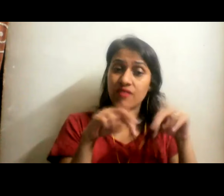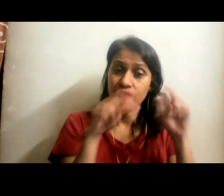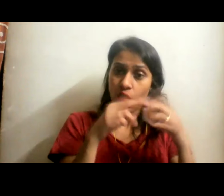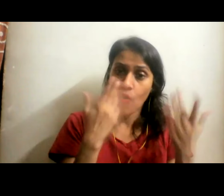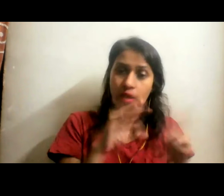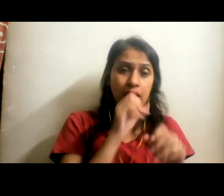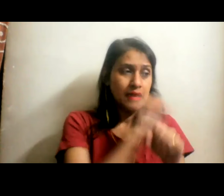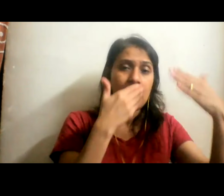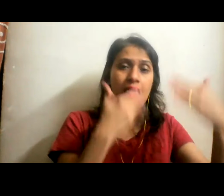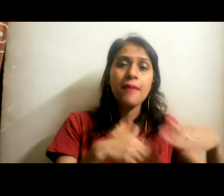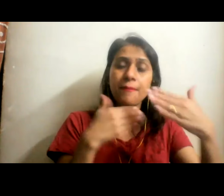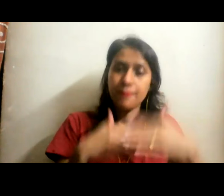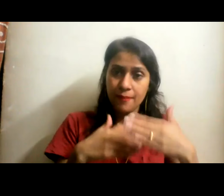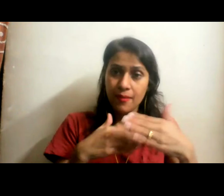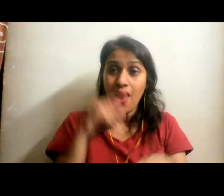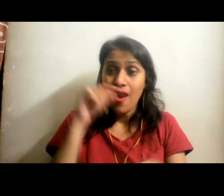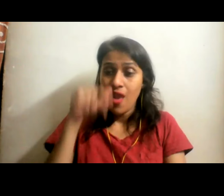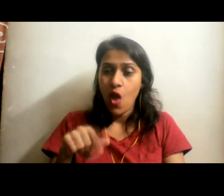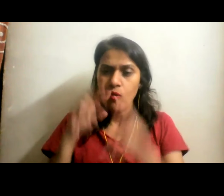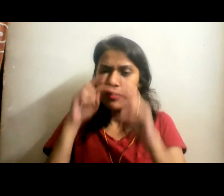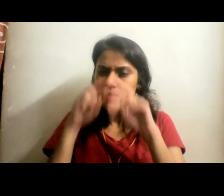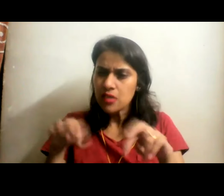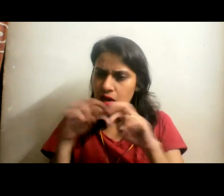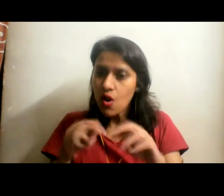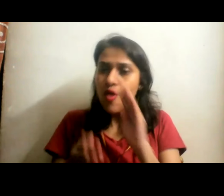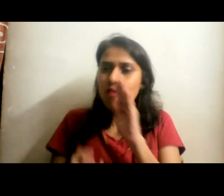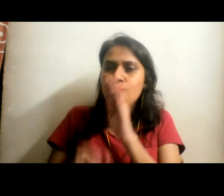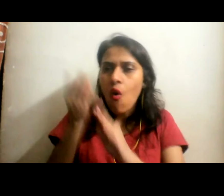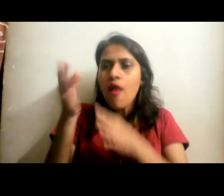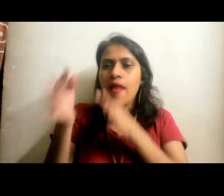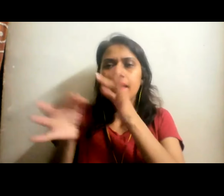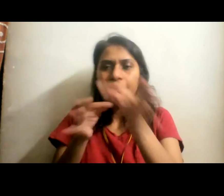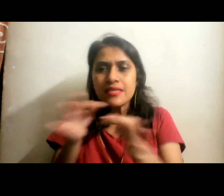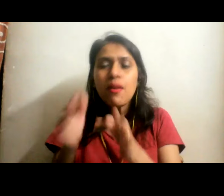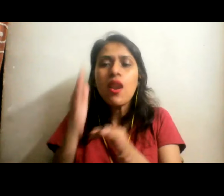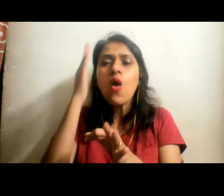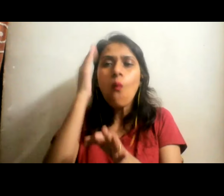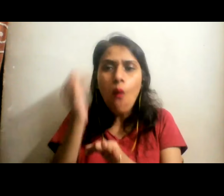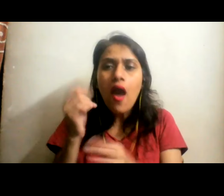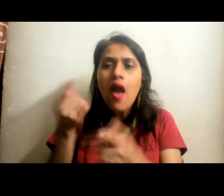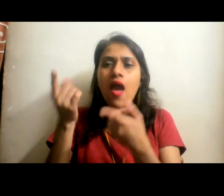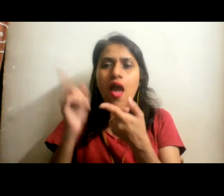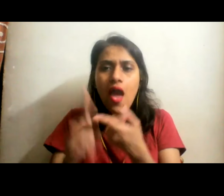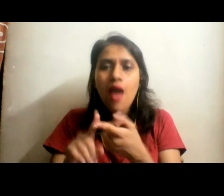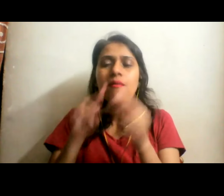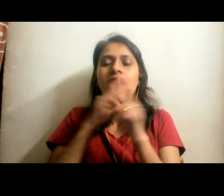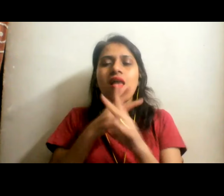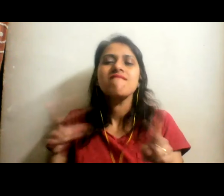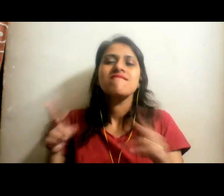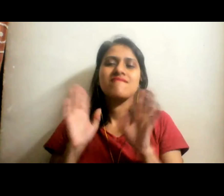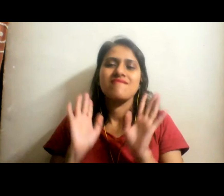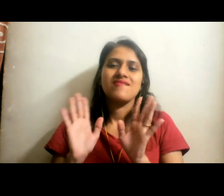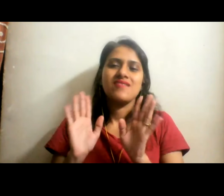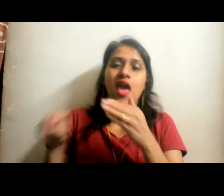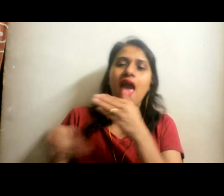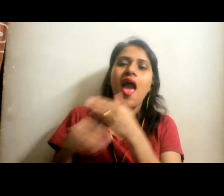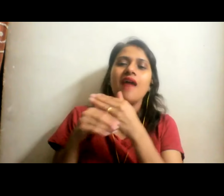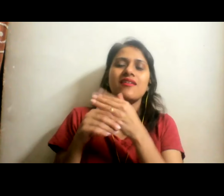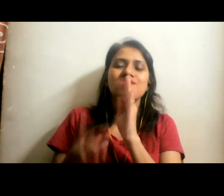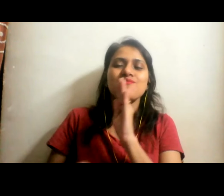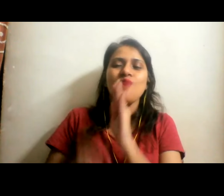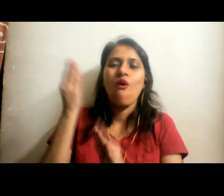or after that study seen some questions more explaining those why that phenomena has happened, that can be an explanatory study